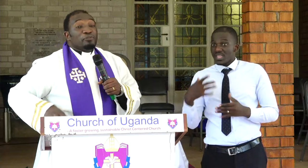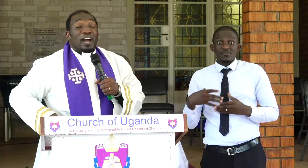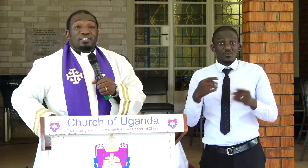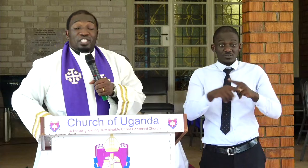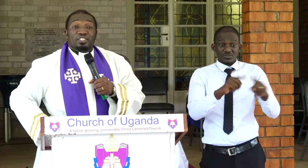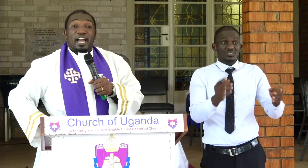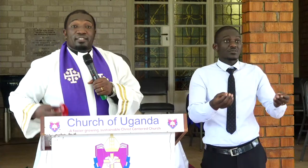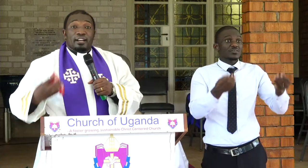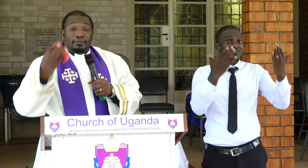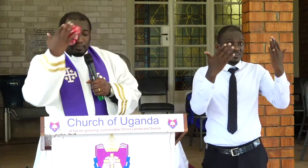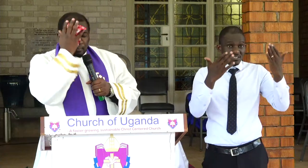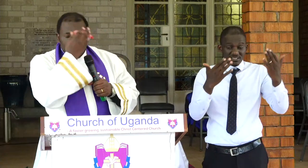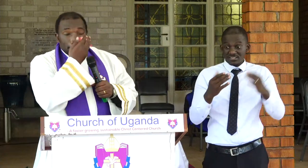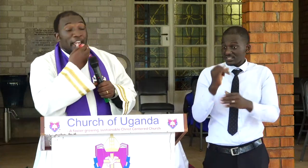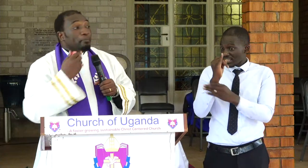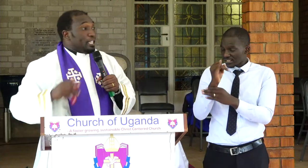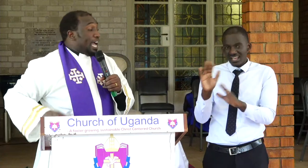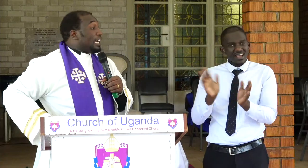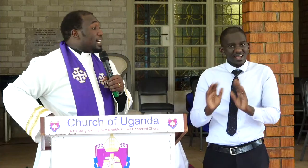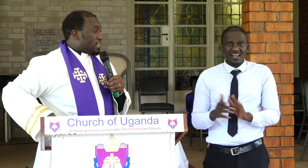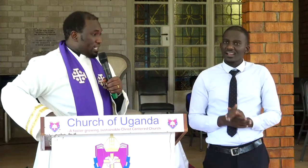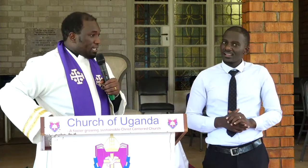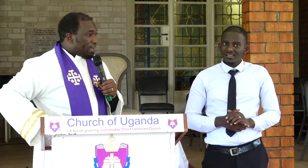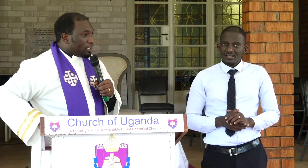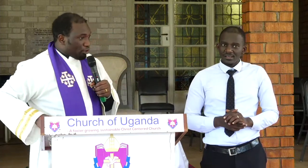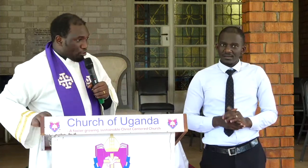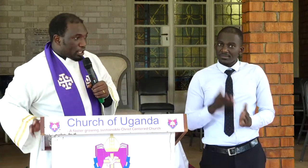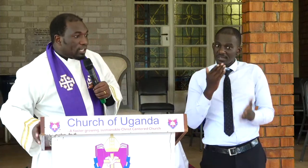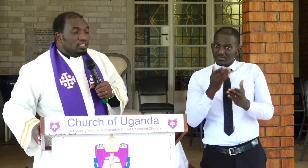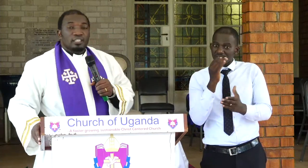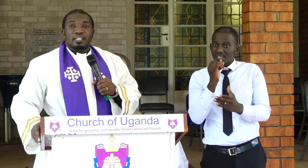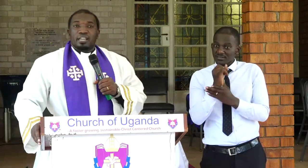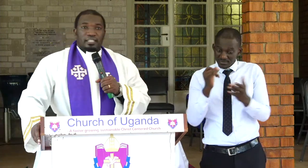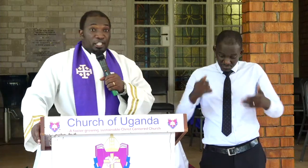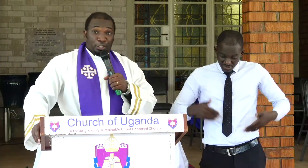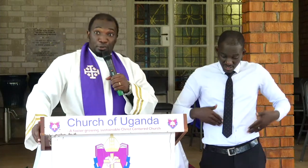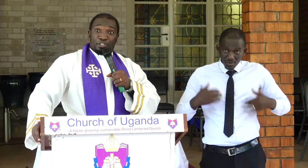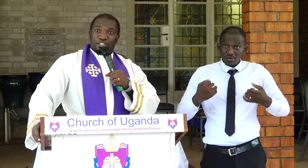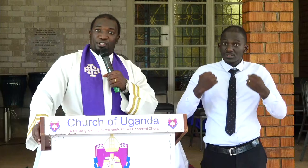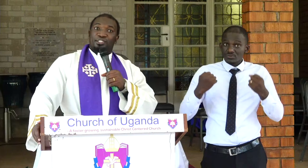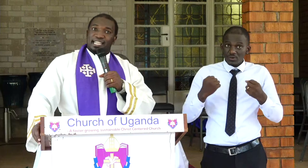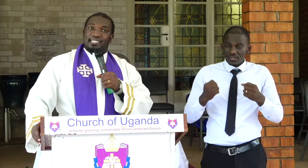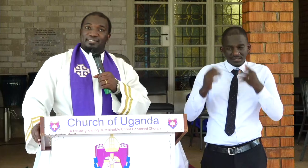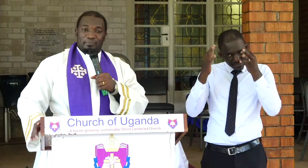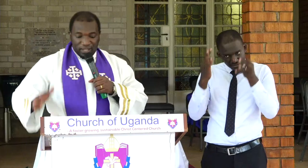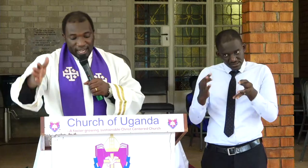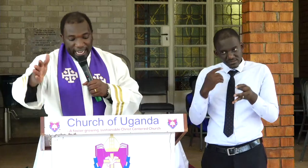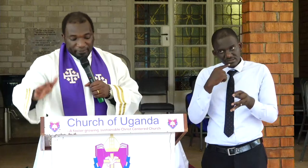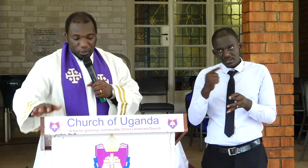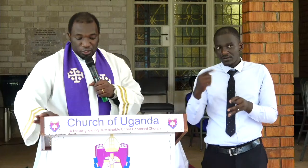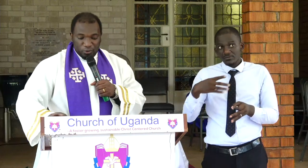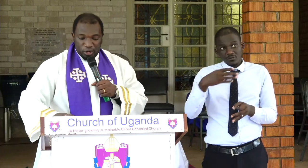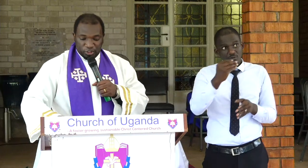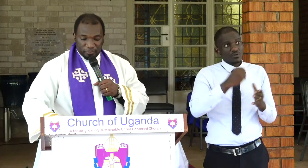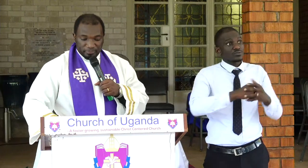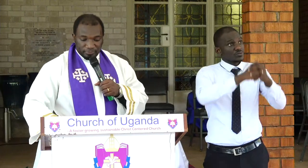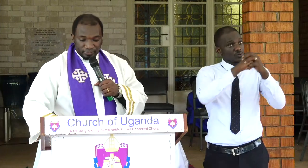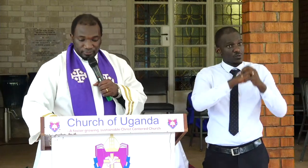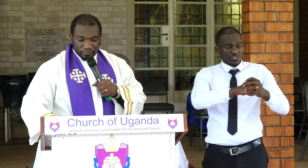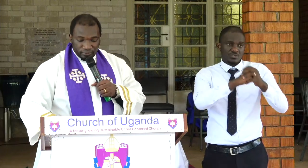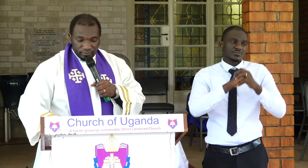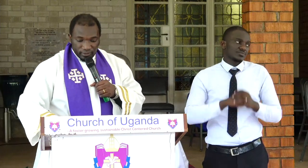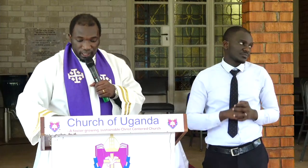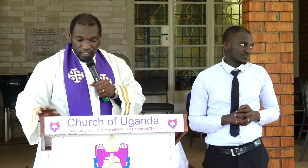to sacrifice. These guys are maybe younger than him and stronger. And he chooses to just tell them, I have gone to worship.